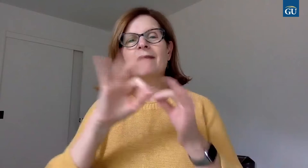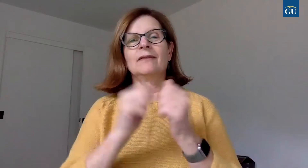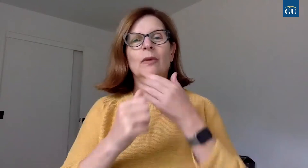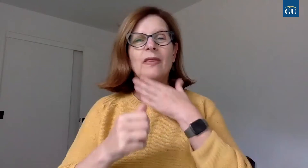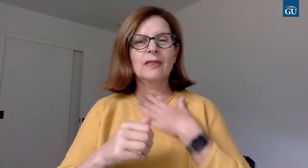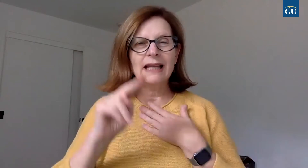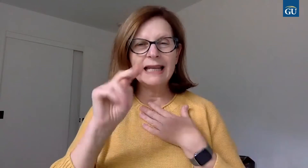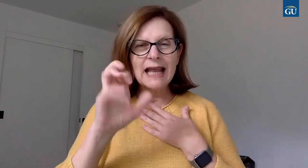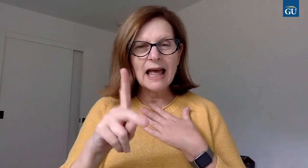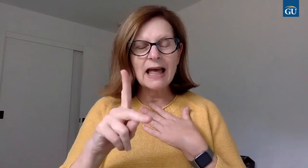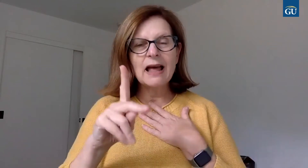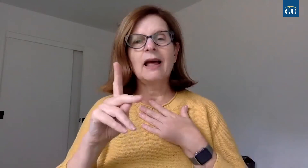to show its neck.